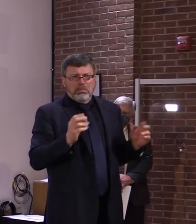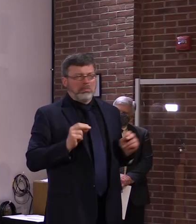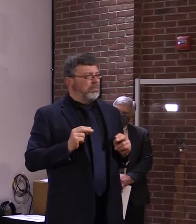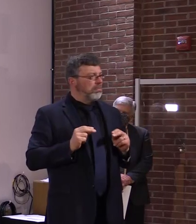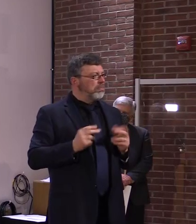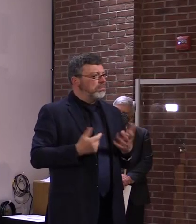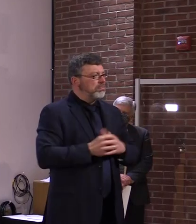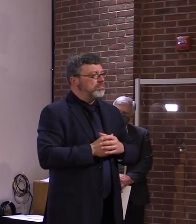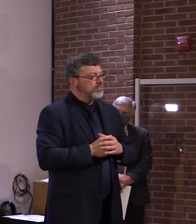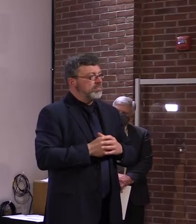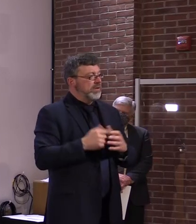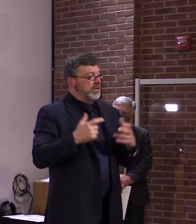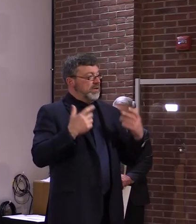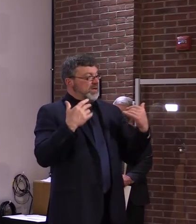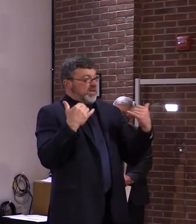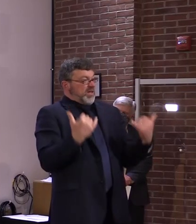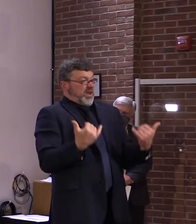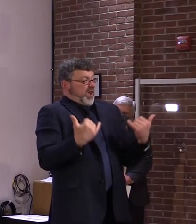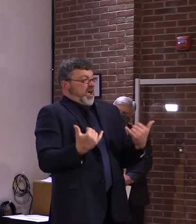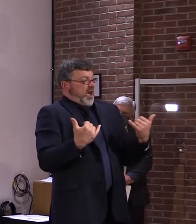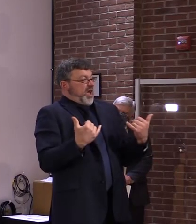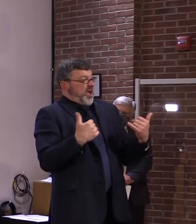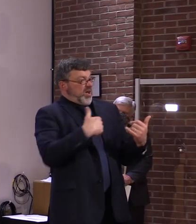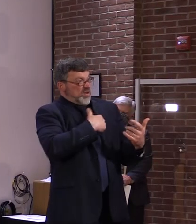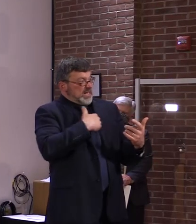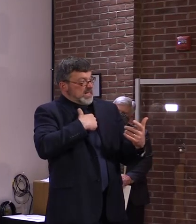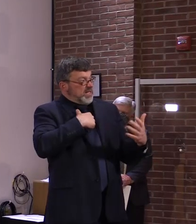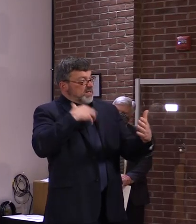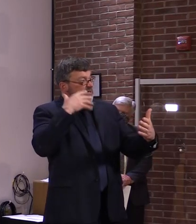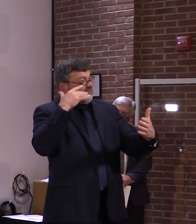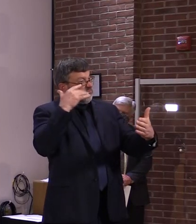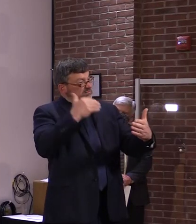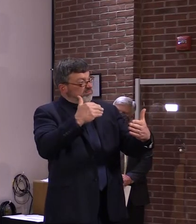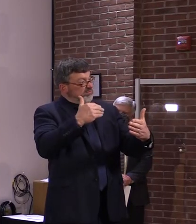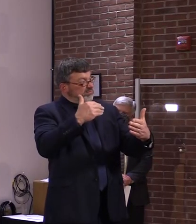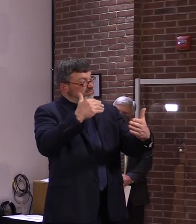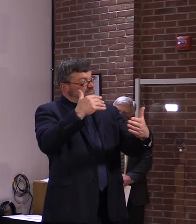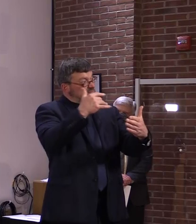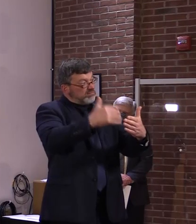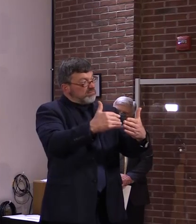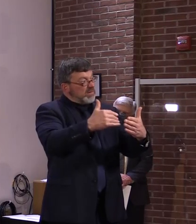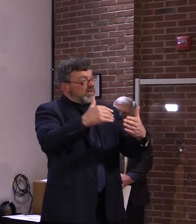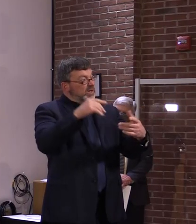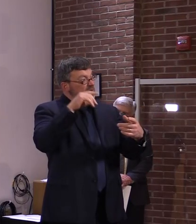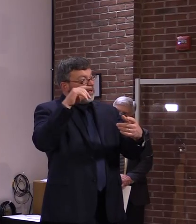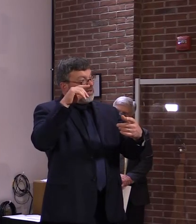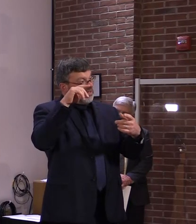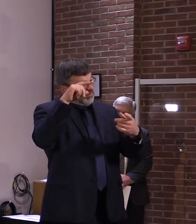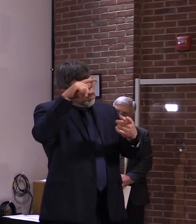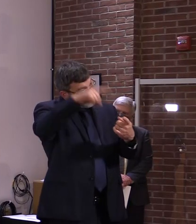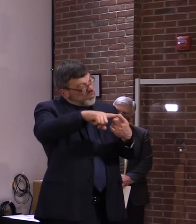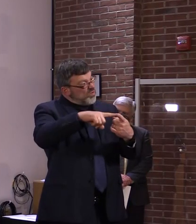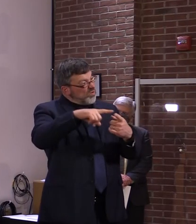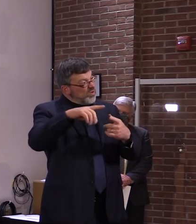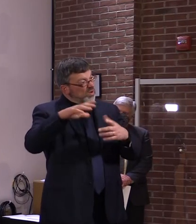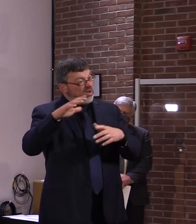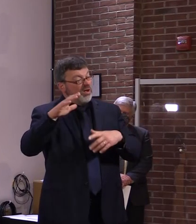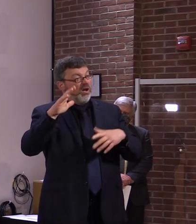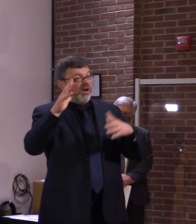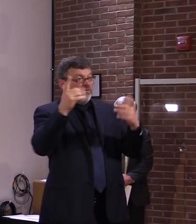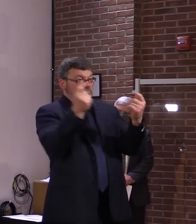here to, removing all restrictions by the 4th of July, if not before.